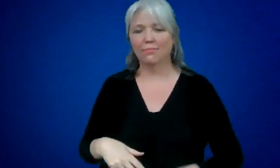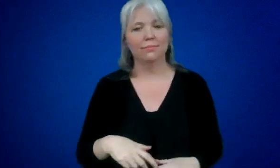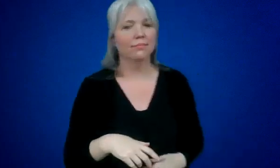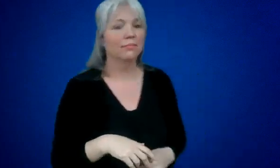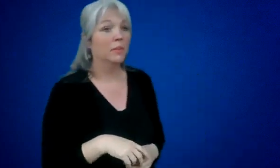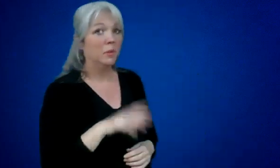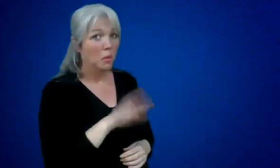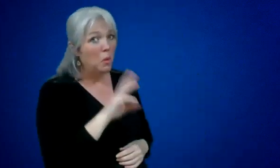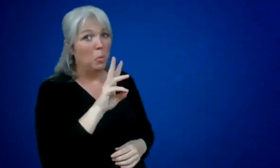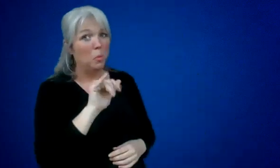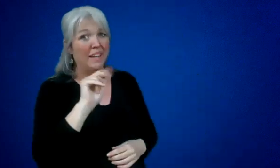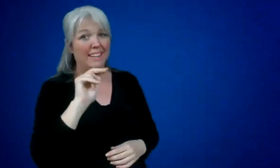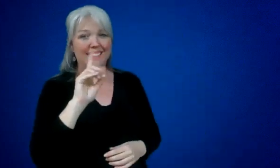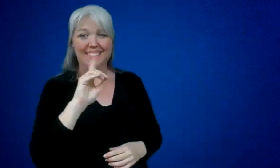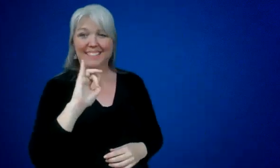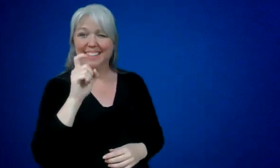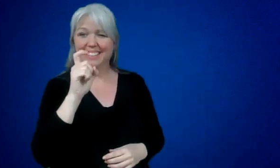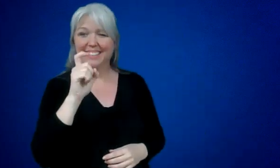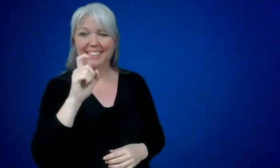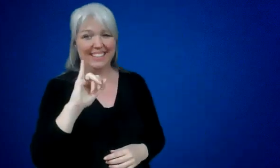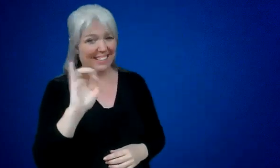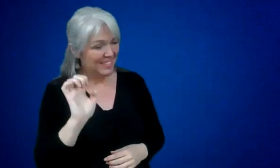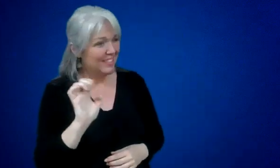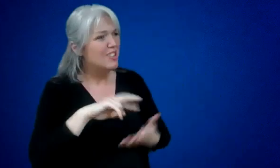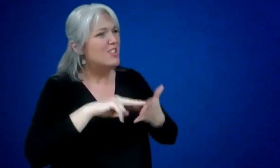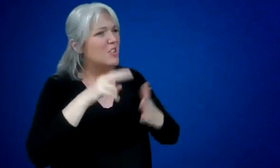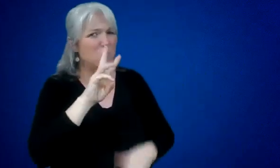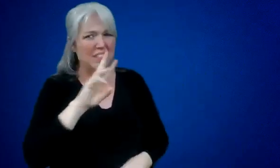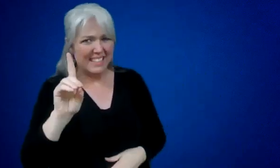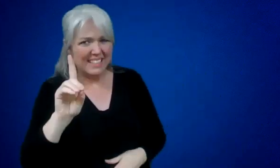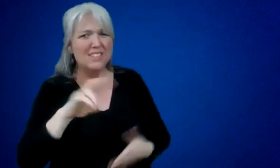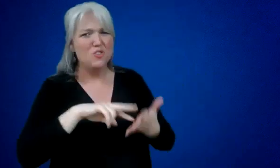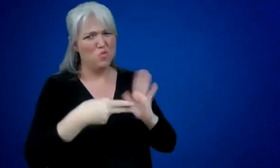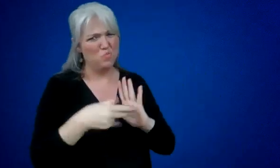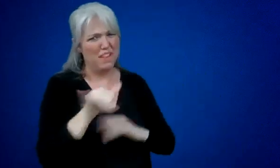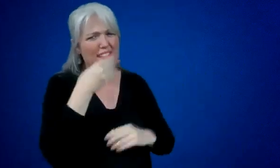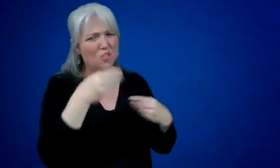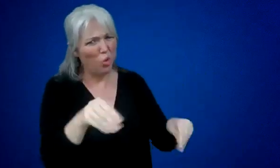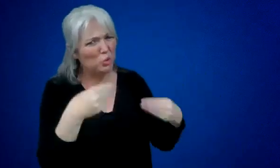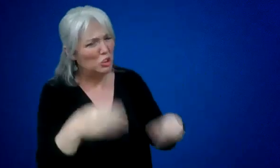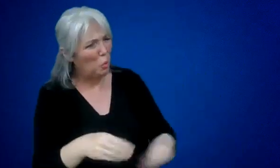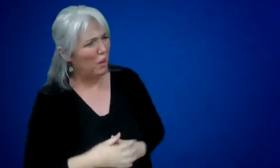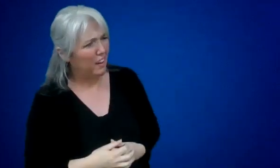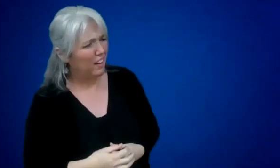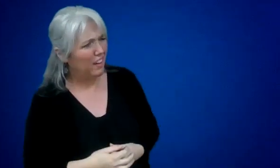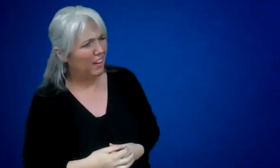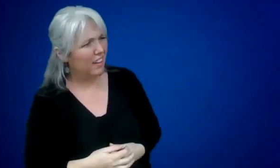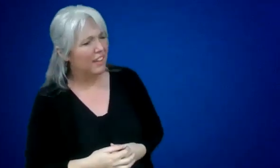"Winn-Dixie?" Gloria Dump said. "You mean like the grocery store?" "Yes, ma'am,"